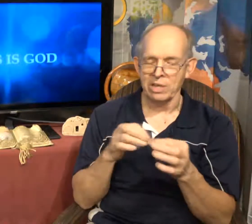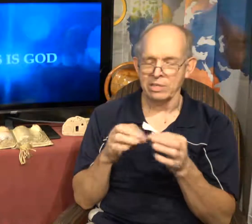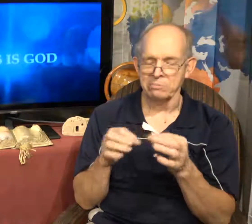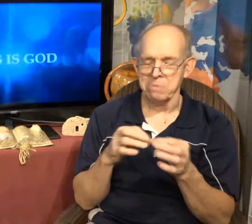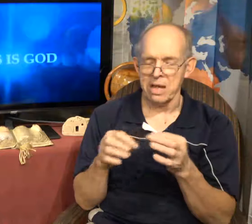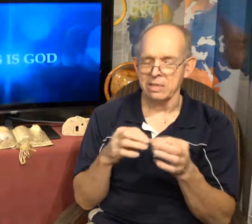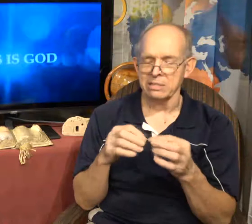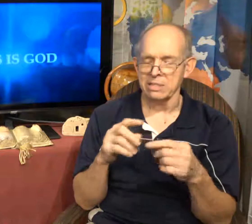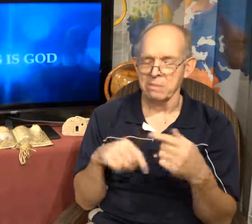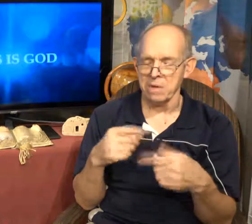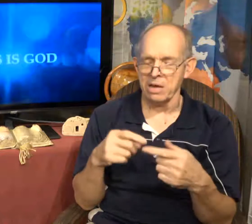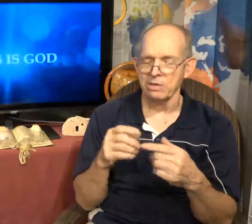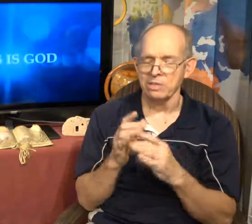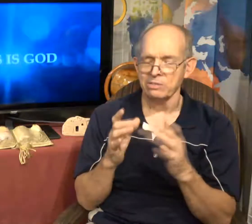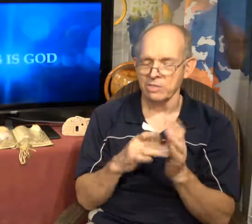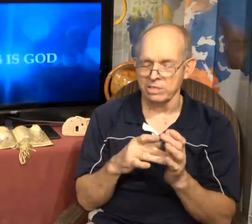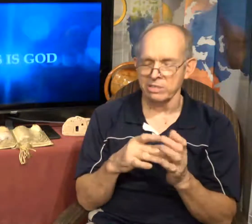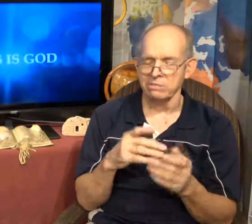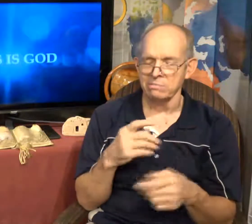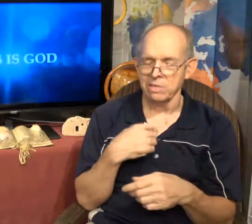It's been about Jesus.